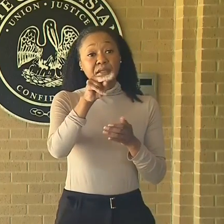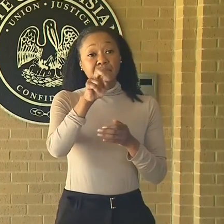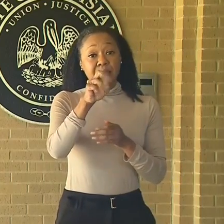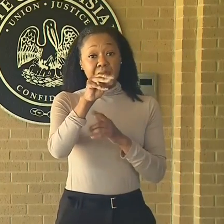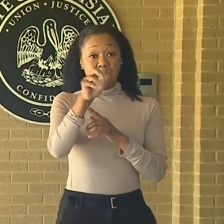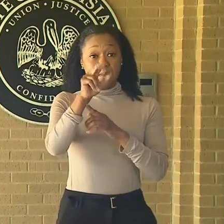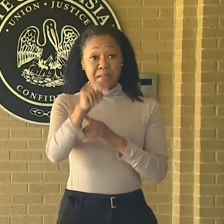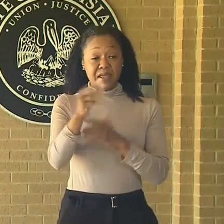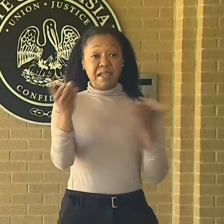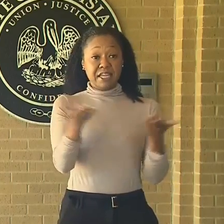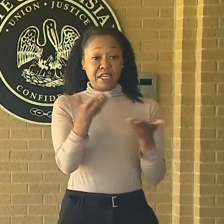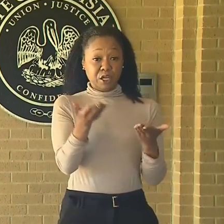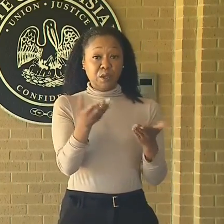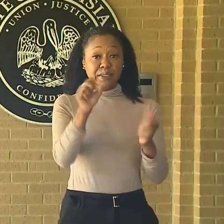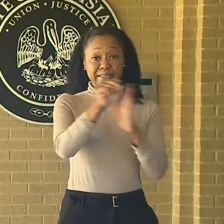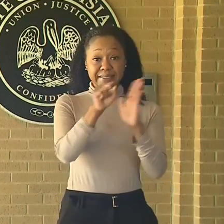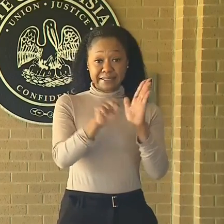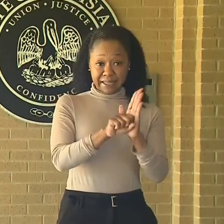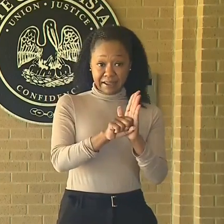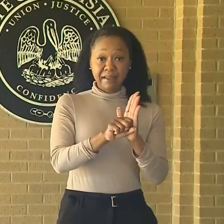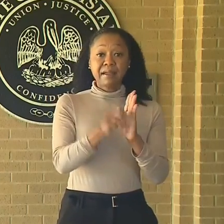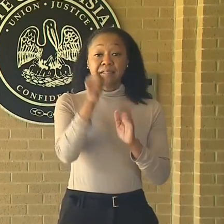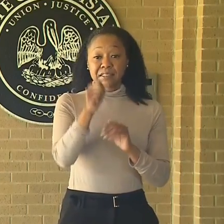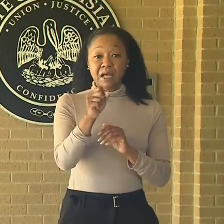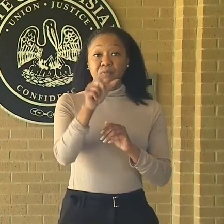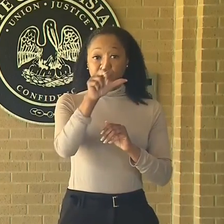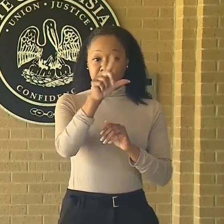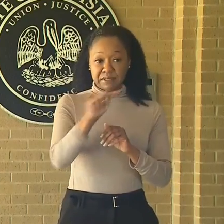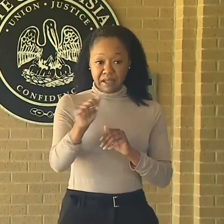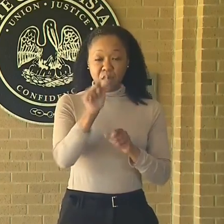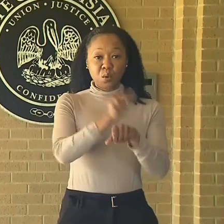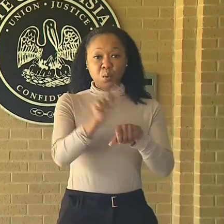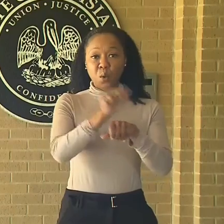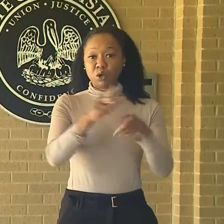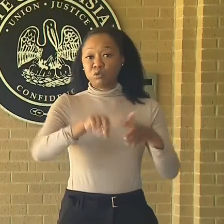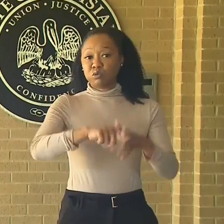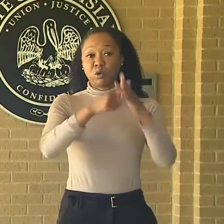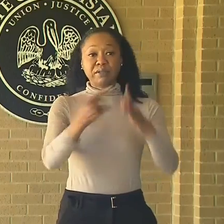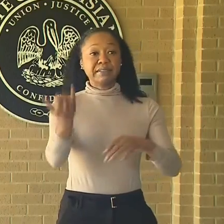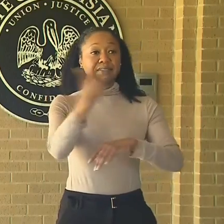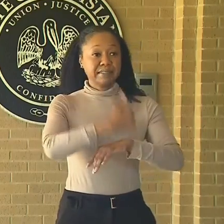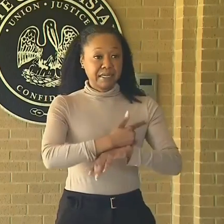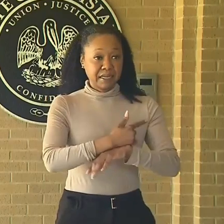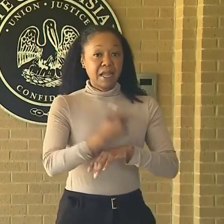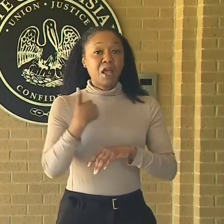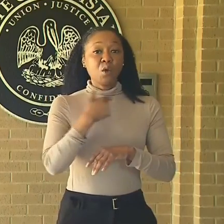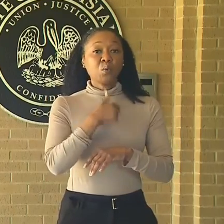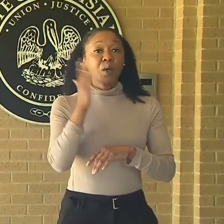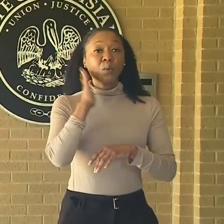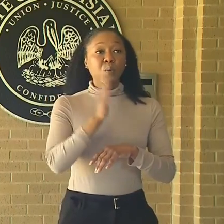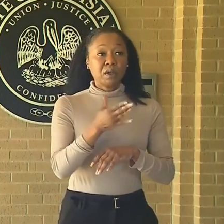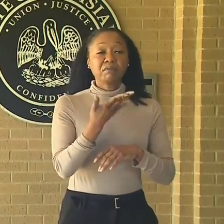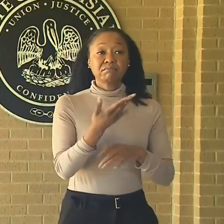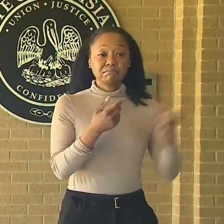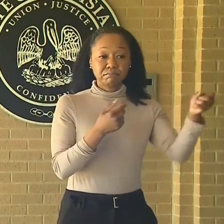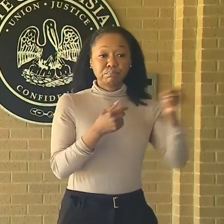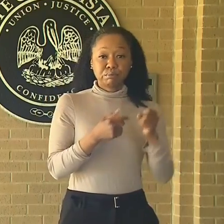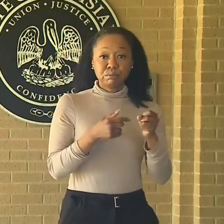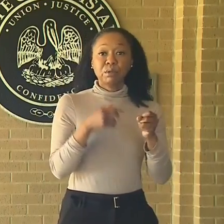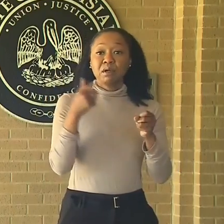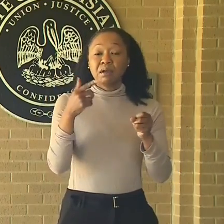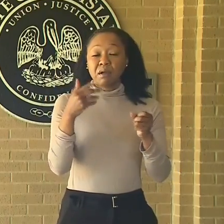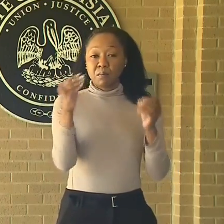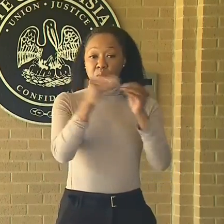state, in the southeast Louisiana, working starting today, and we're going to be bringing back additional line crews that had actually gone to